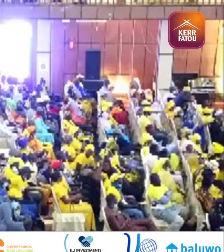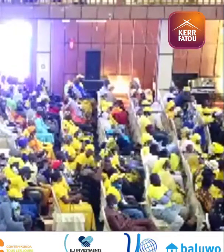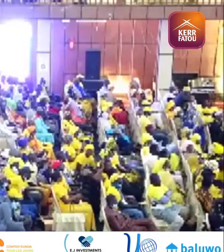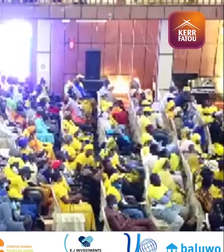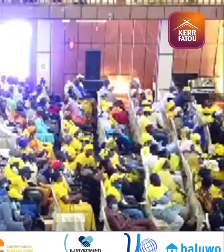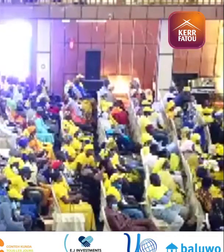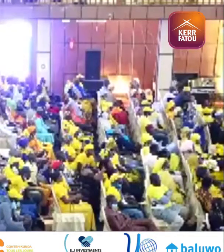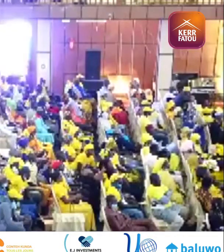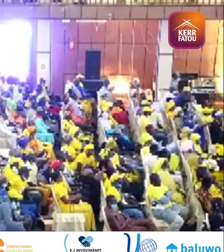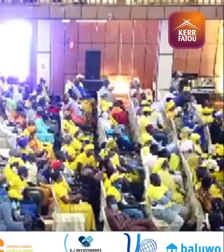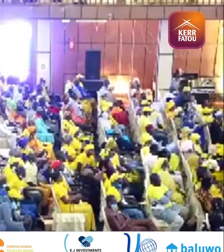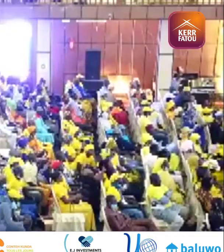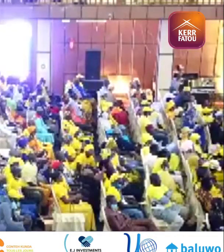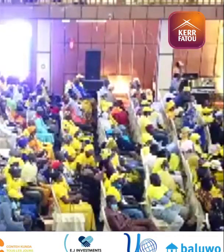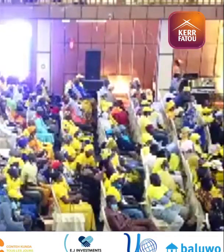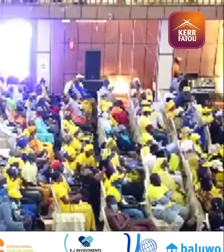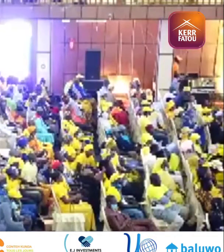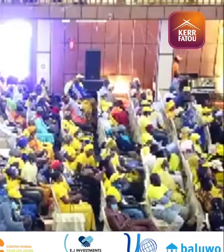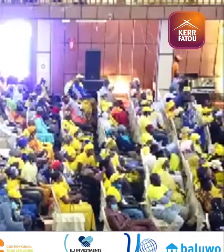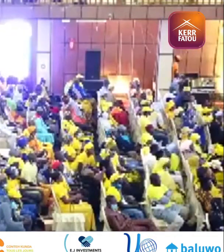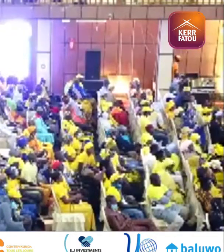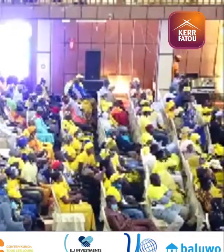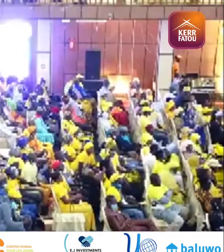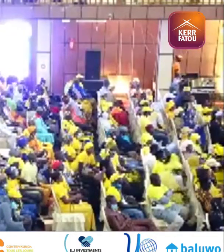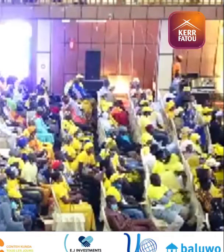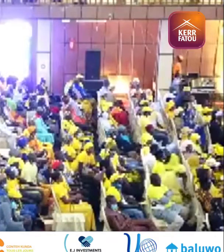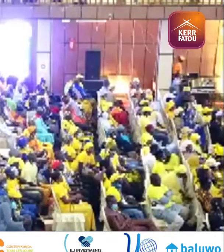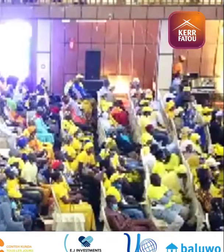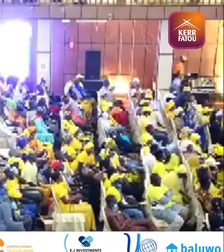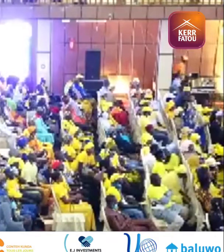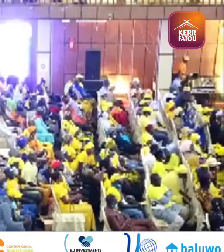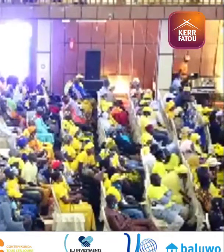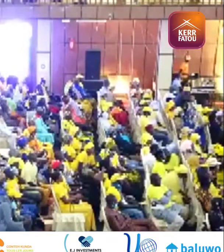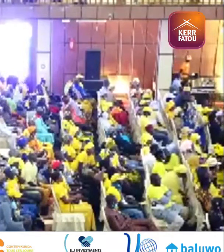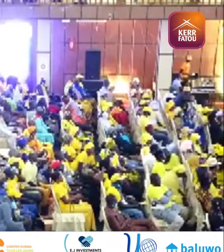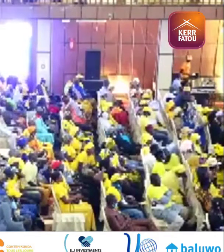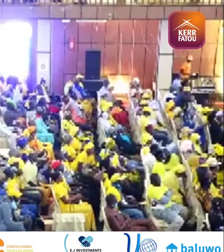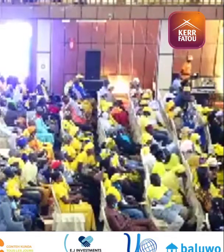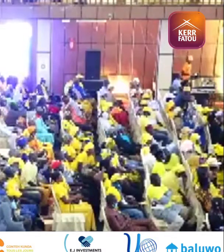I would like to call on the Casamas Boyo?